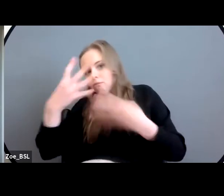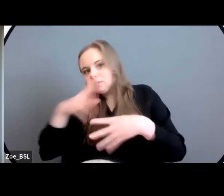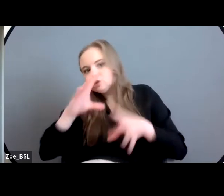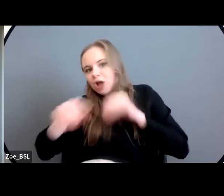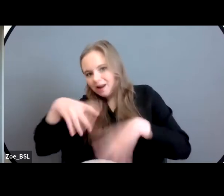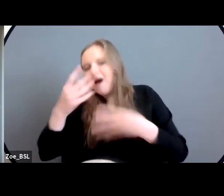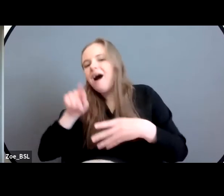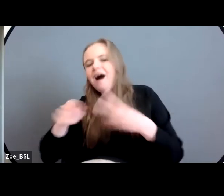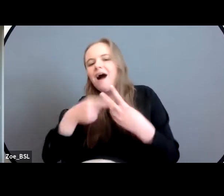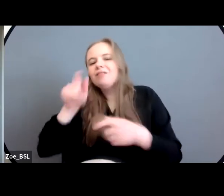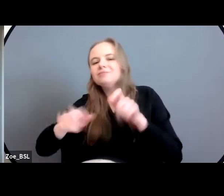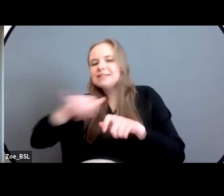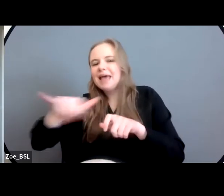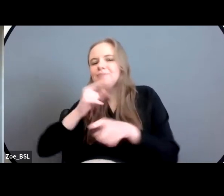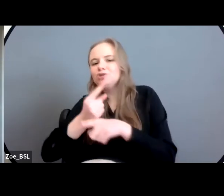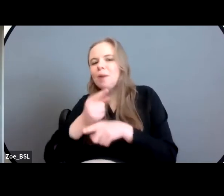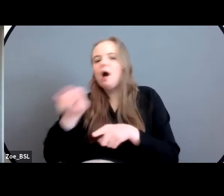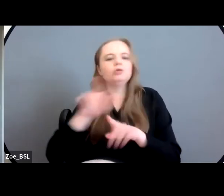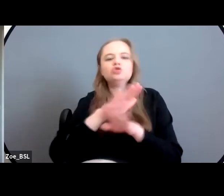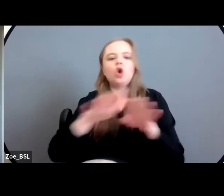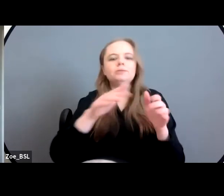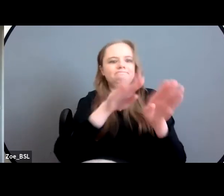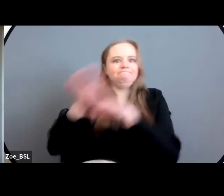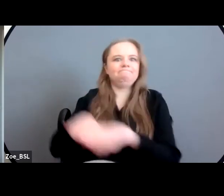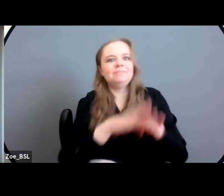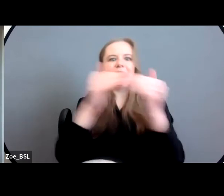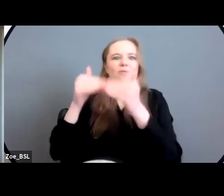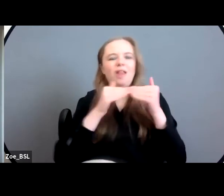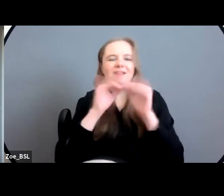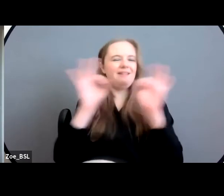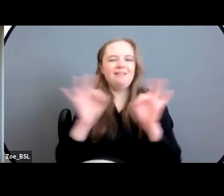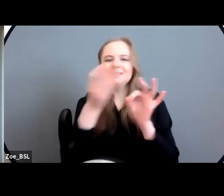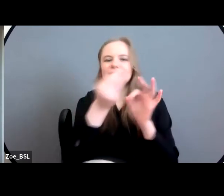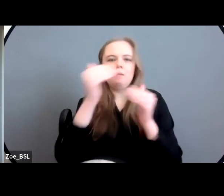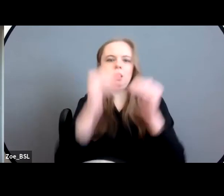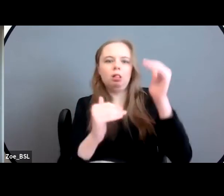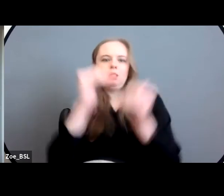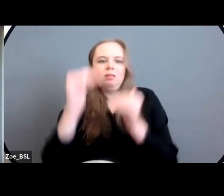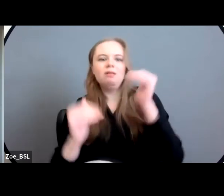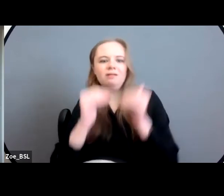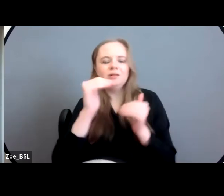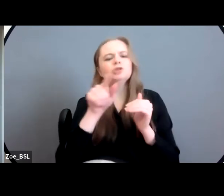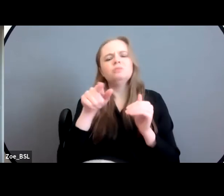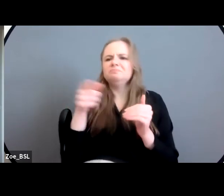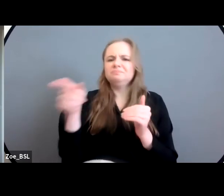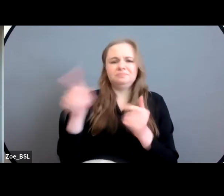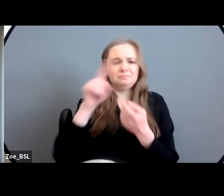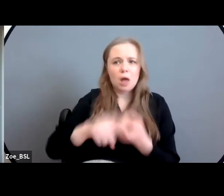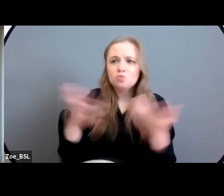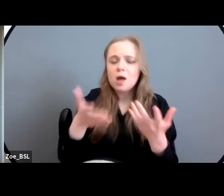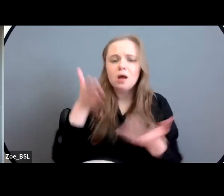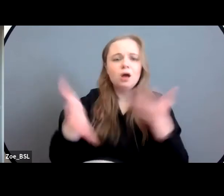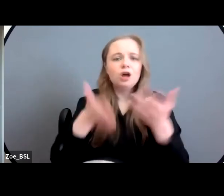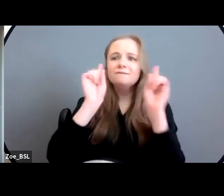about, that it's not equal. So depending on where you go to university often determines what kind of access